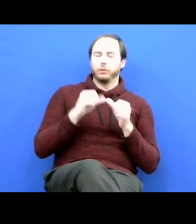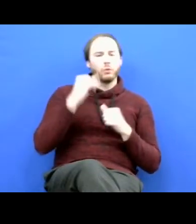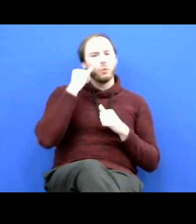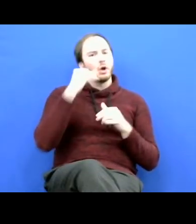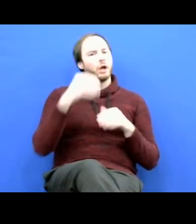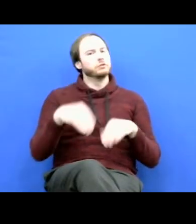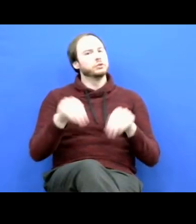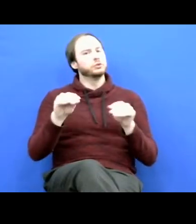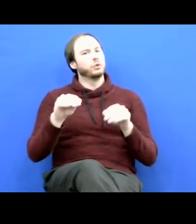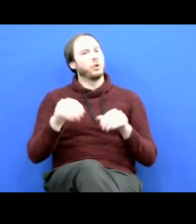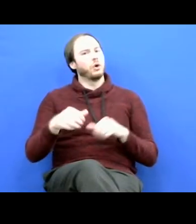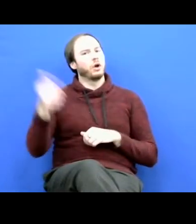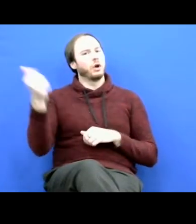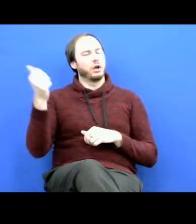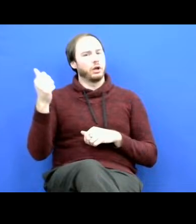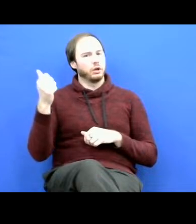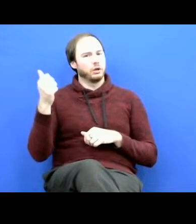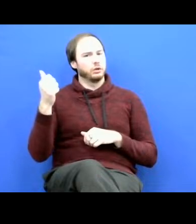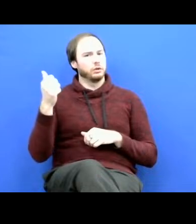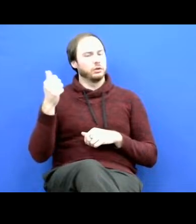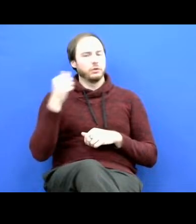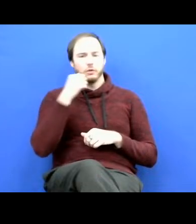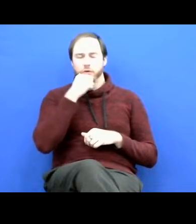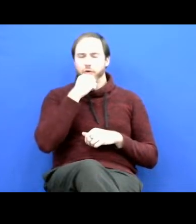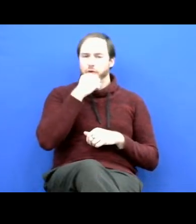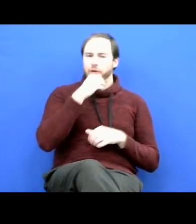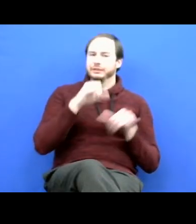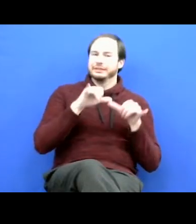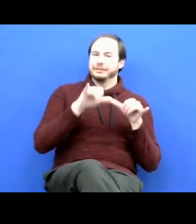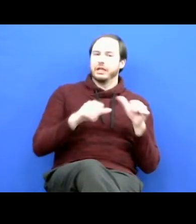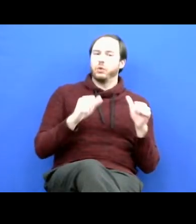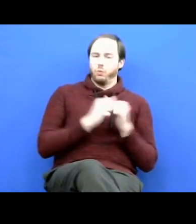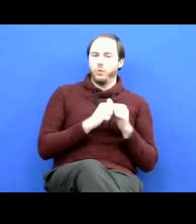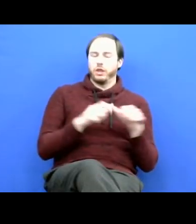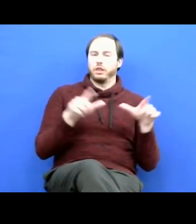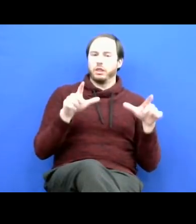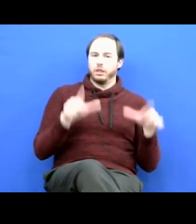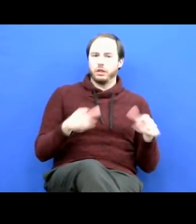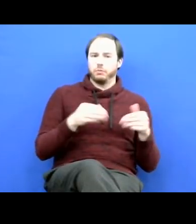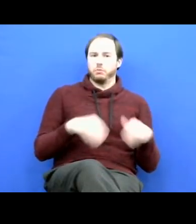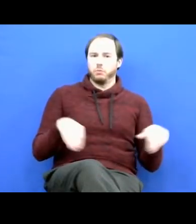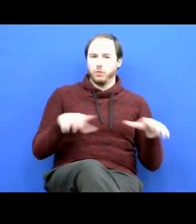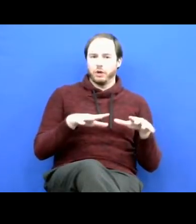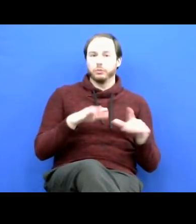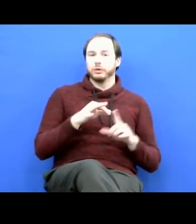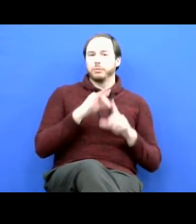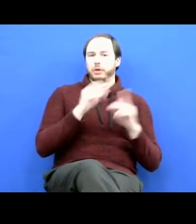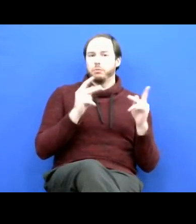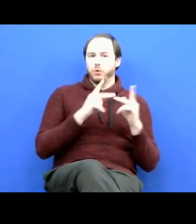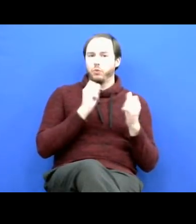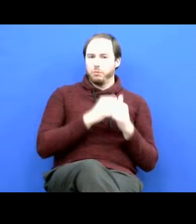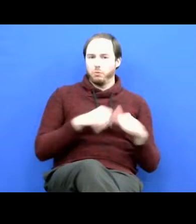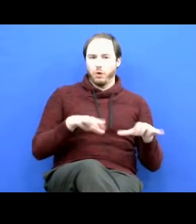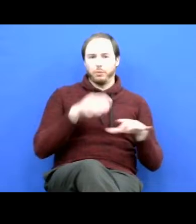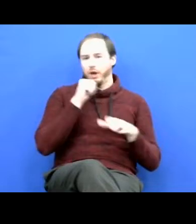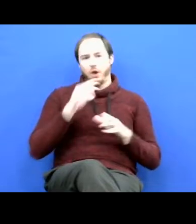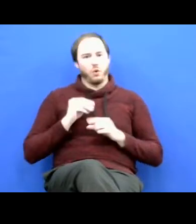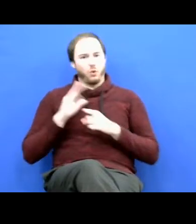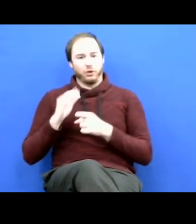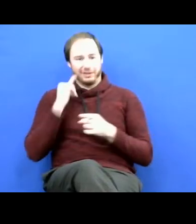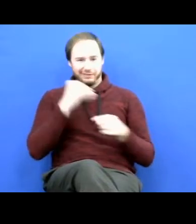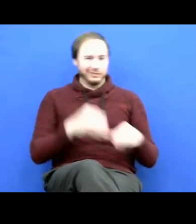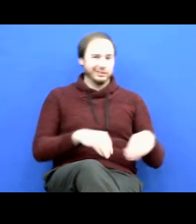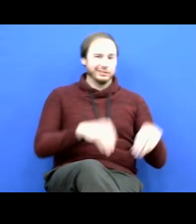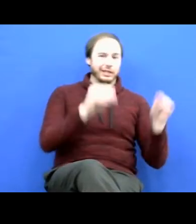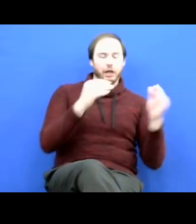sold? So they agree to maintain them, but it stays with the Okay. special use permit stays with the property. If they sell the